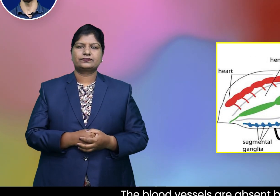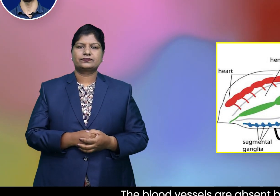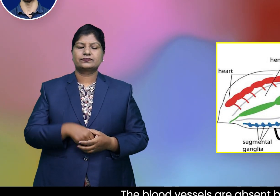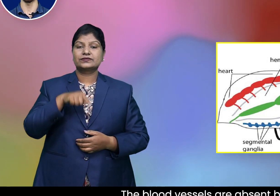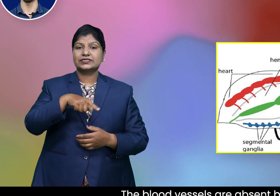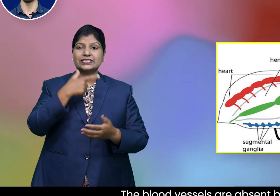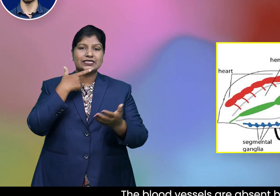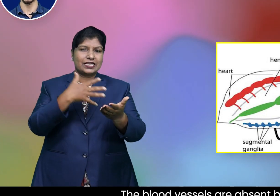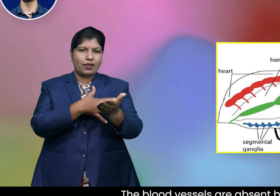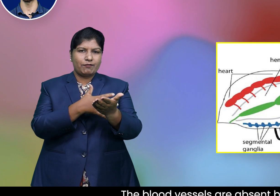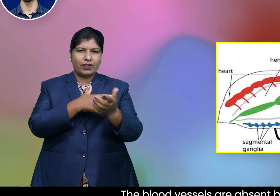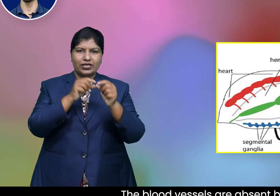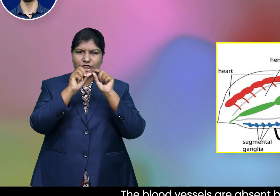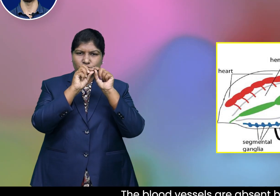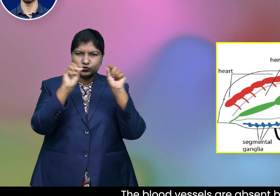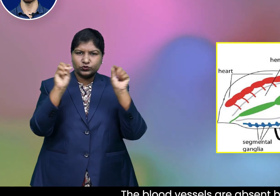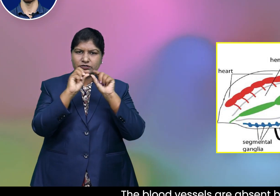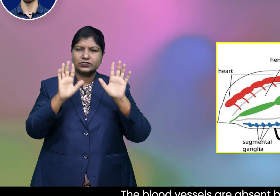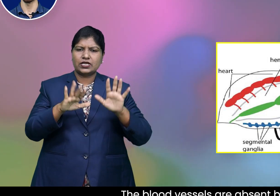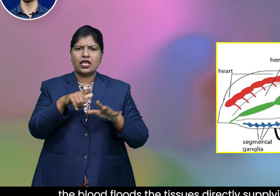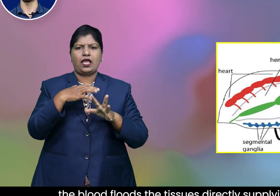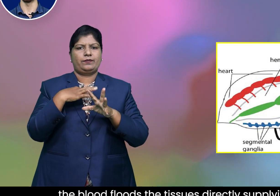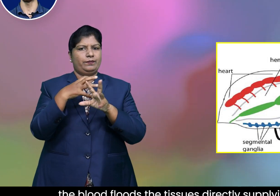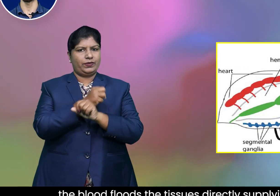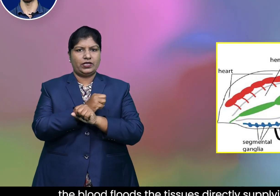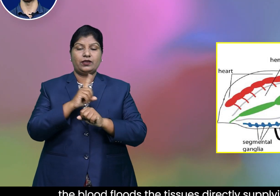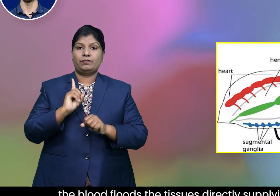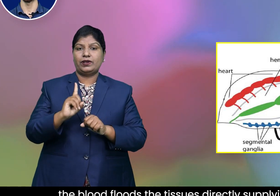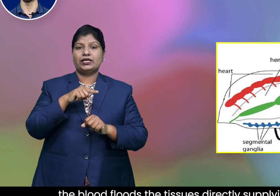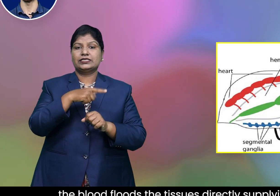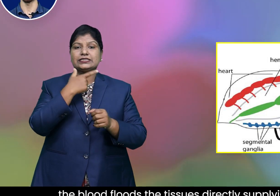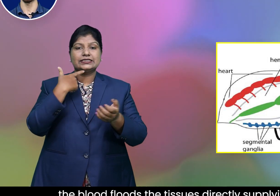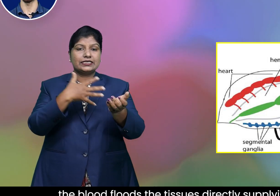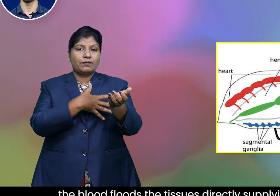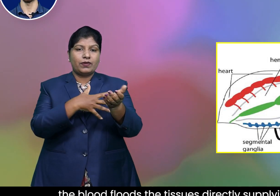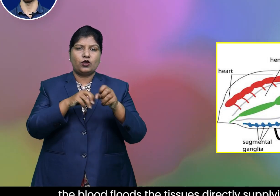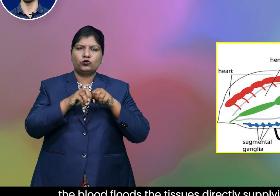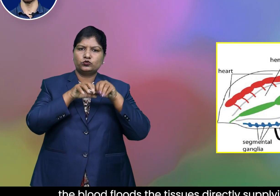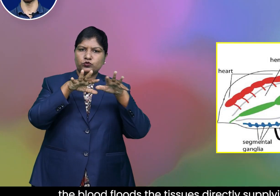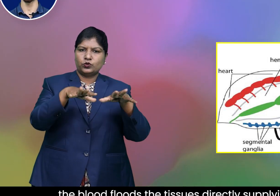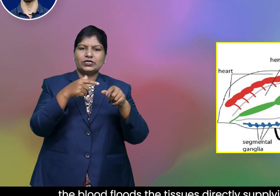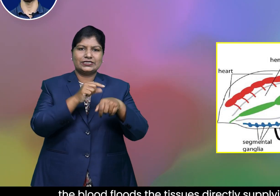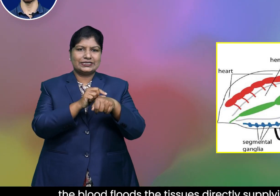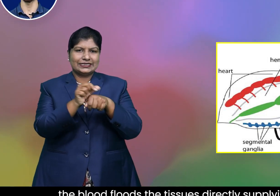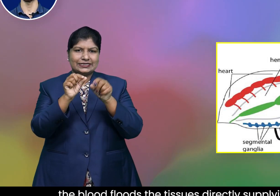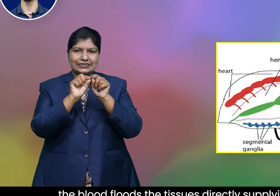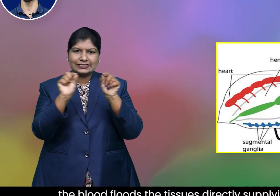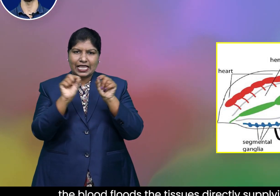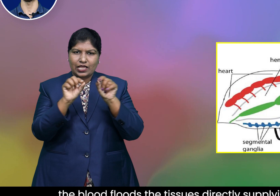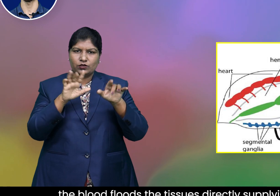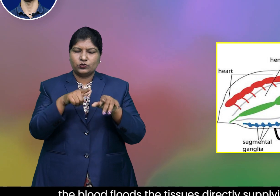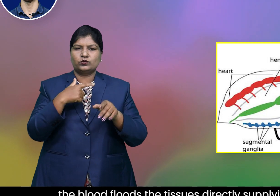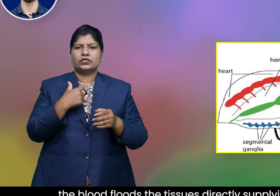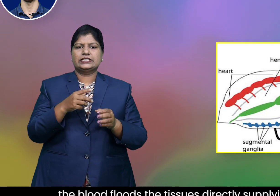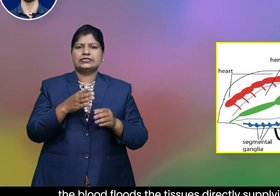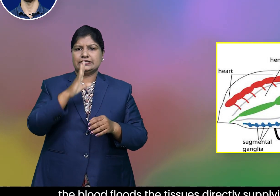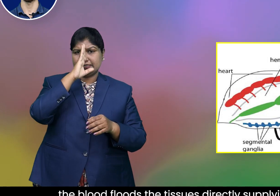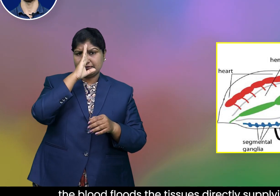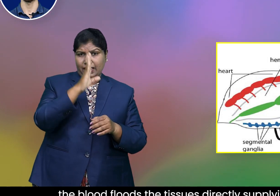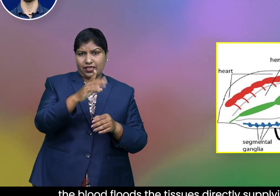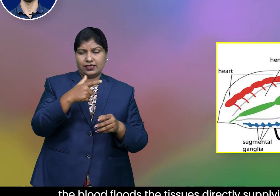The blood vessels are absent, but the blood floods the tissues, directly supplying the nutrients.